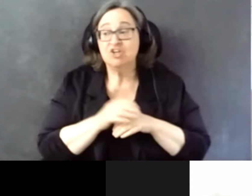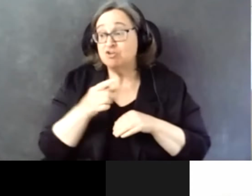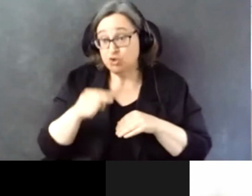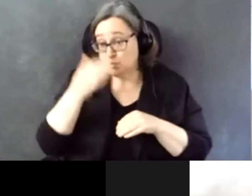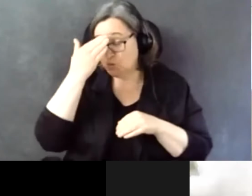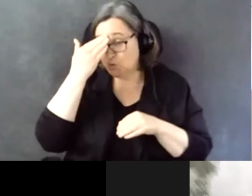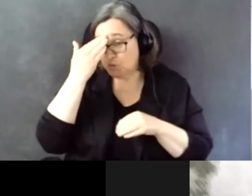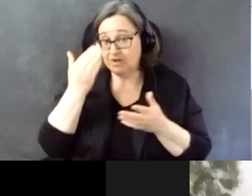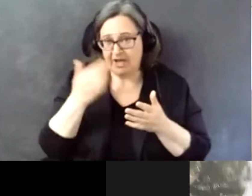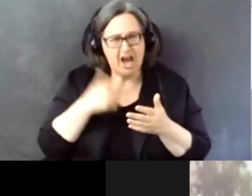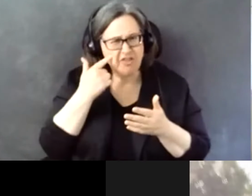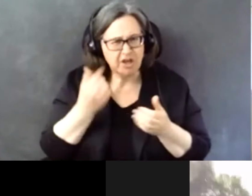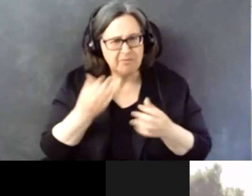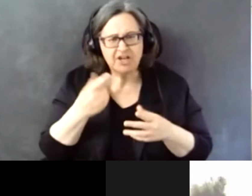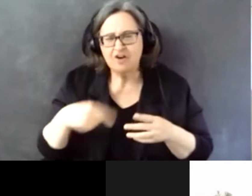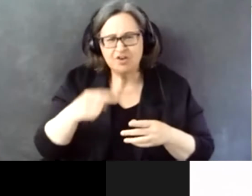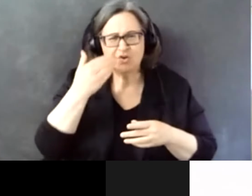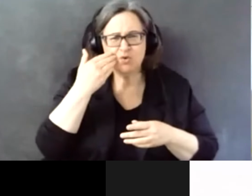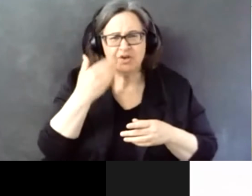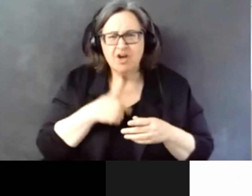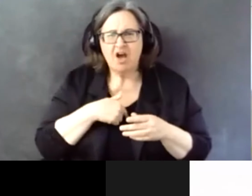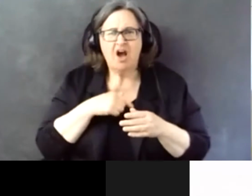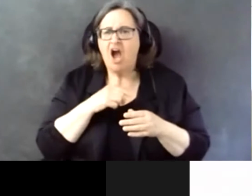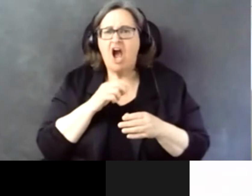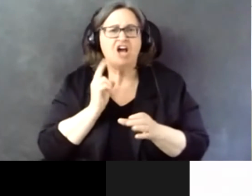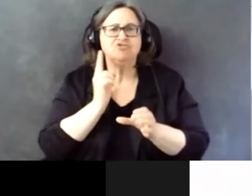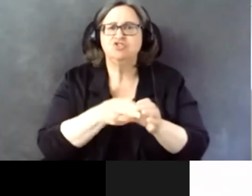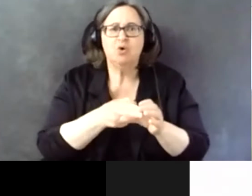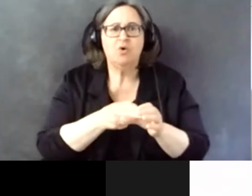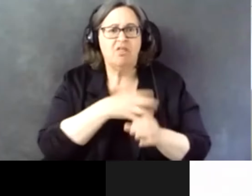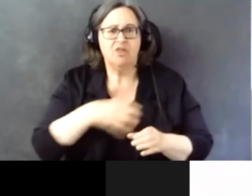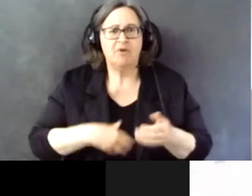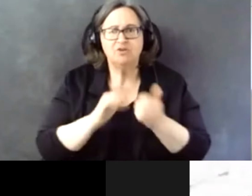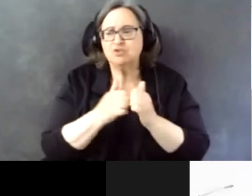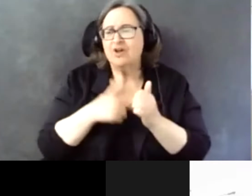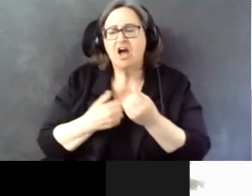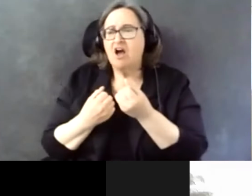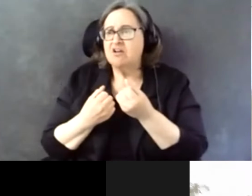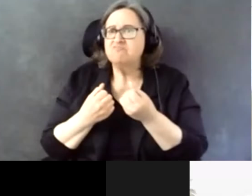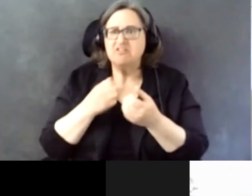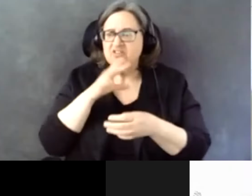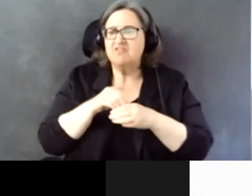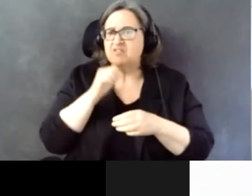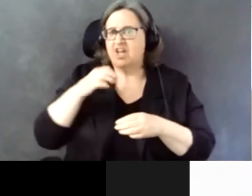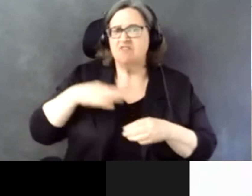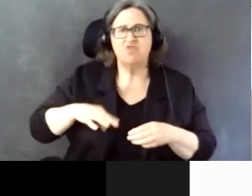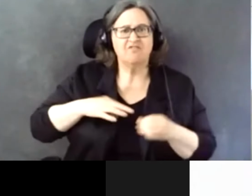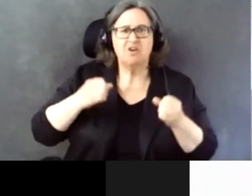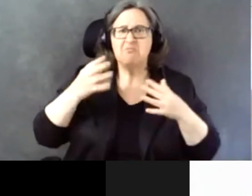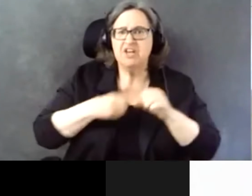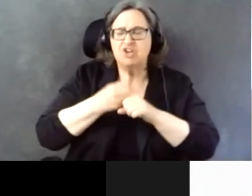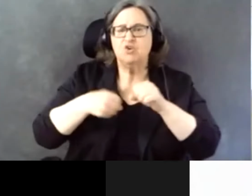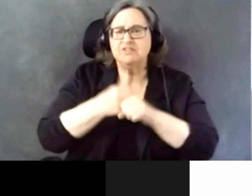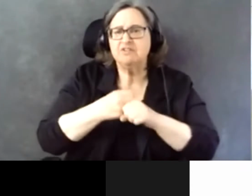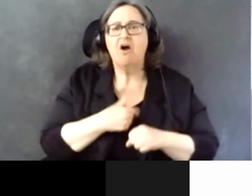all know i i think many of you know i i dumped into this race because i've been on your side of the table for for decades um because i